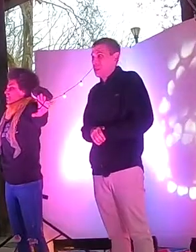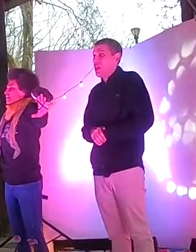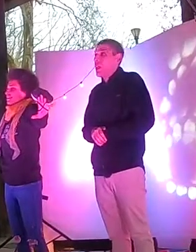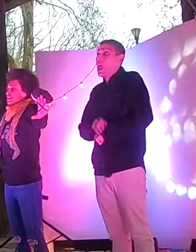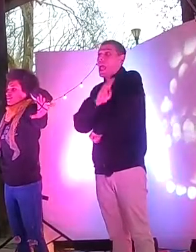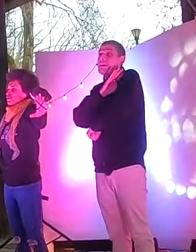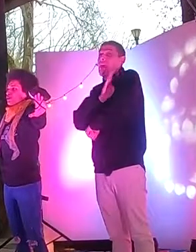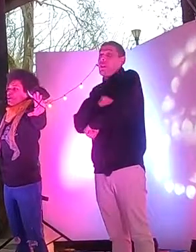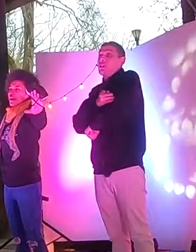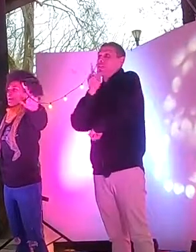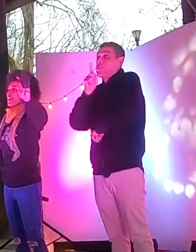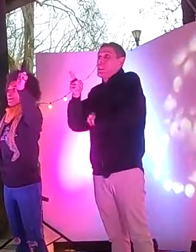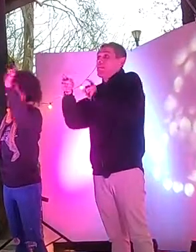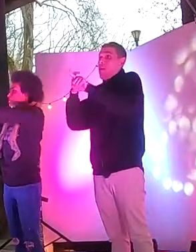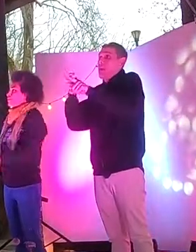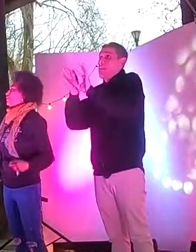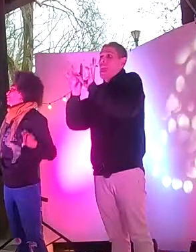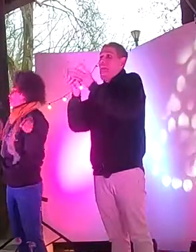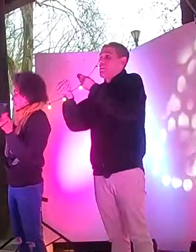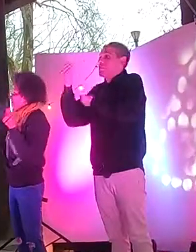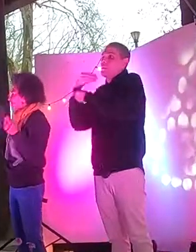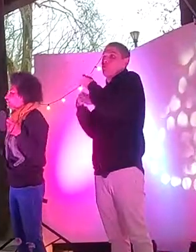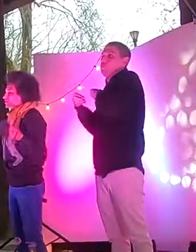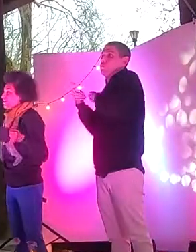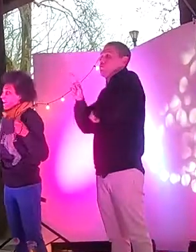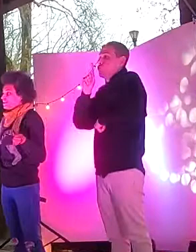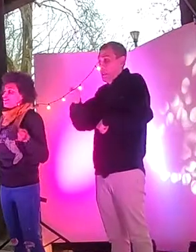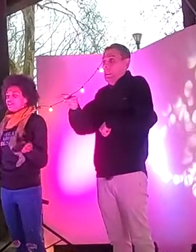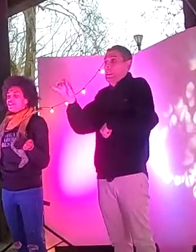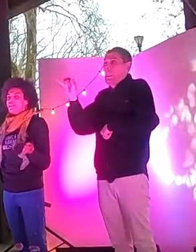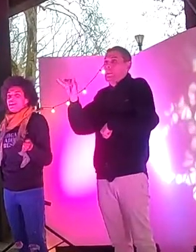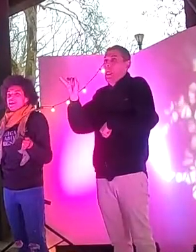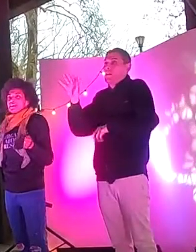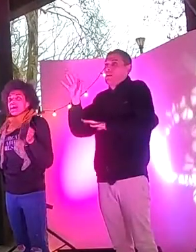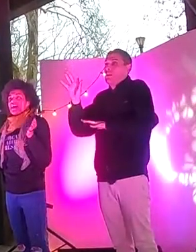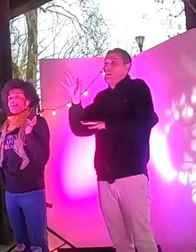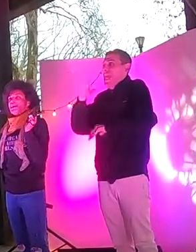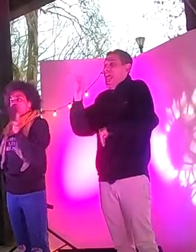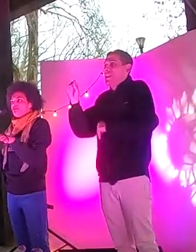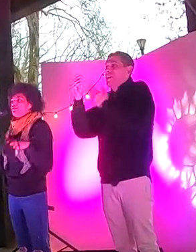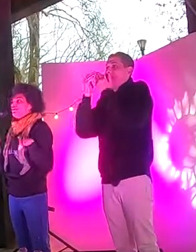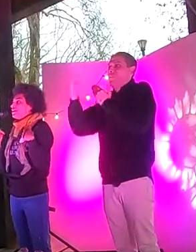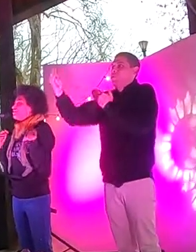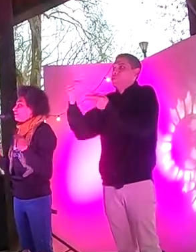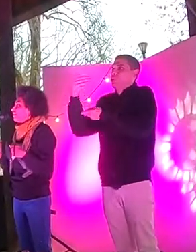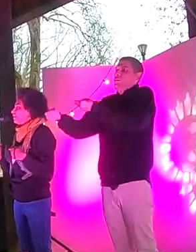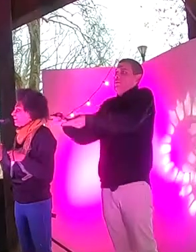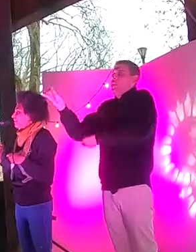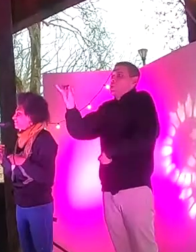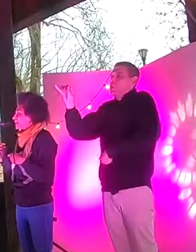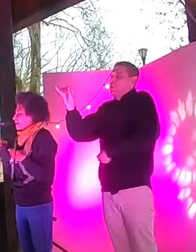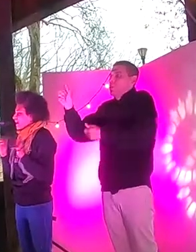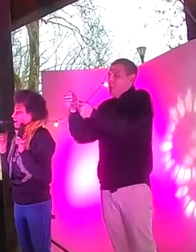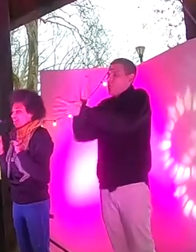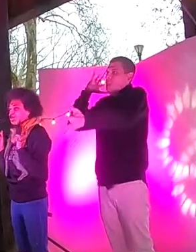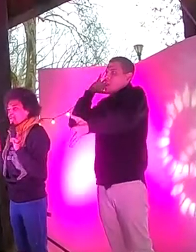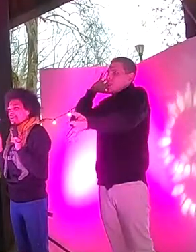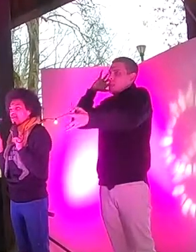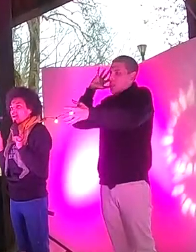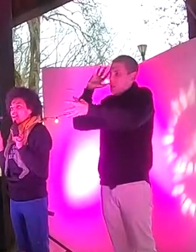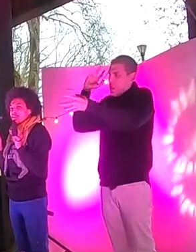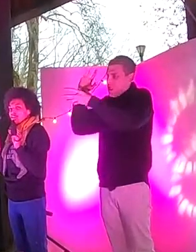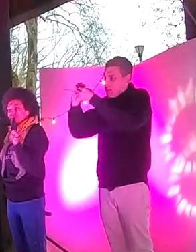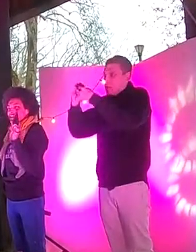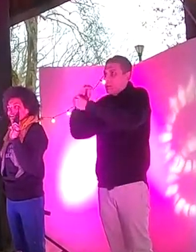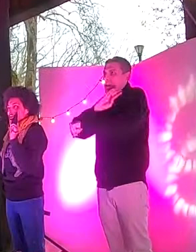purely ancestral and like unborn grandchildren energy that comes from her. And I think